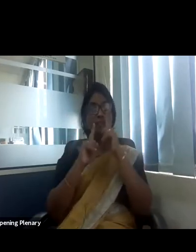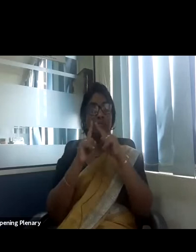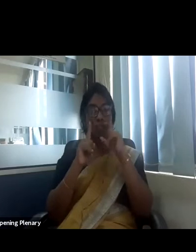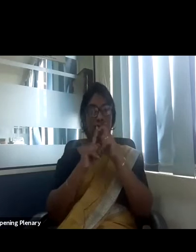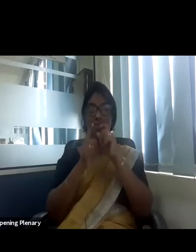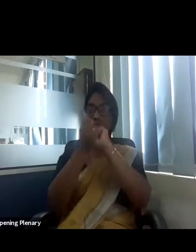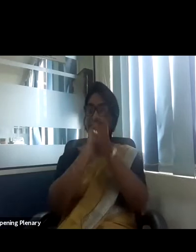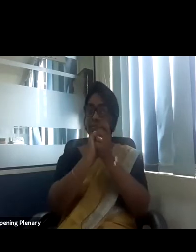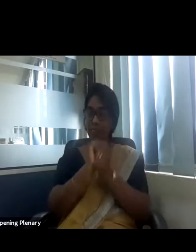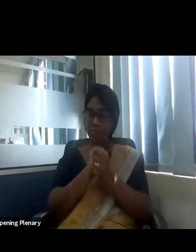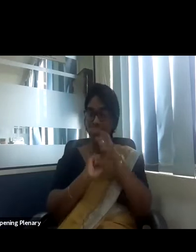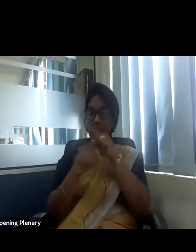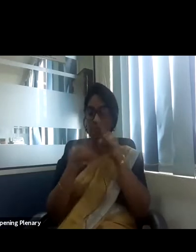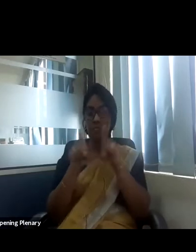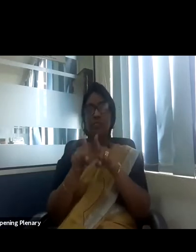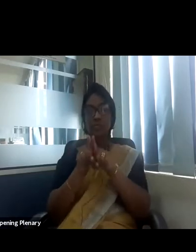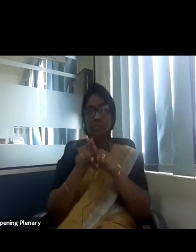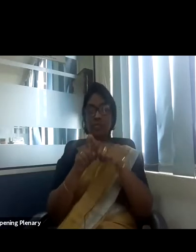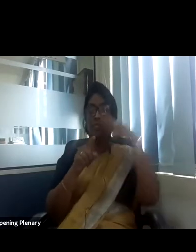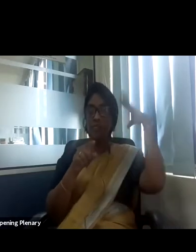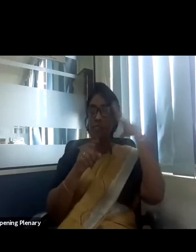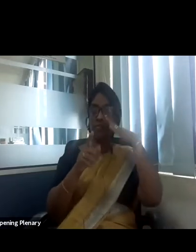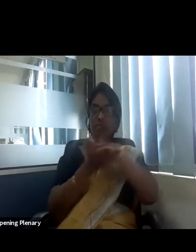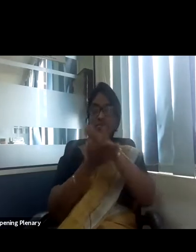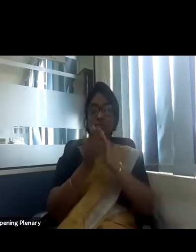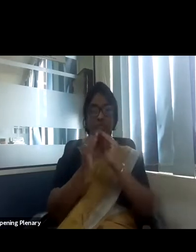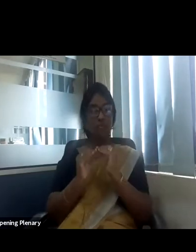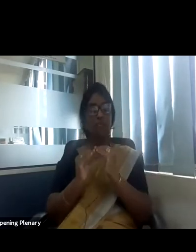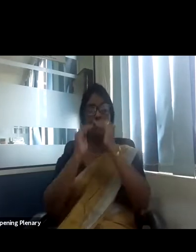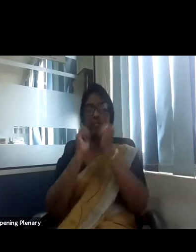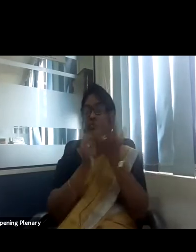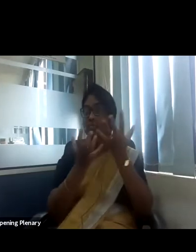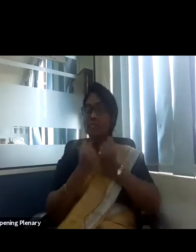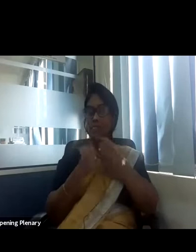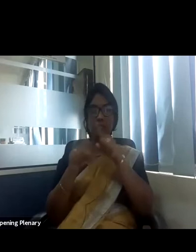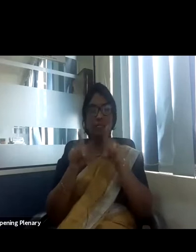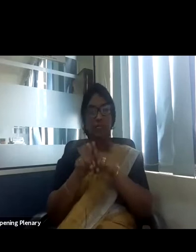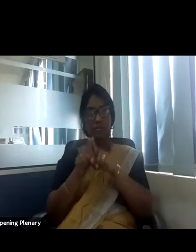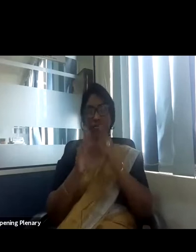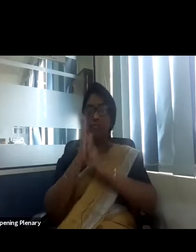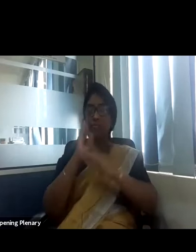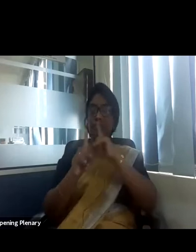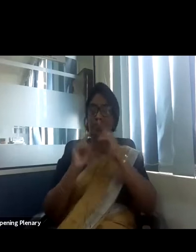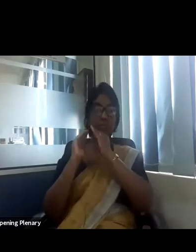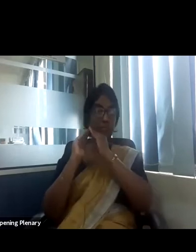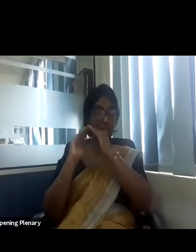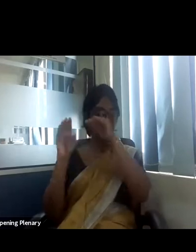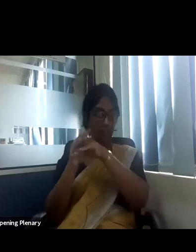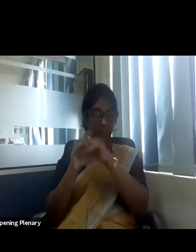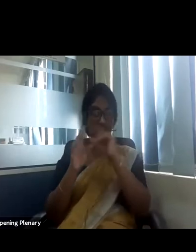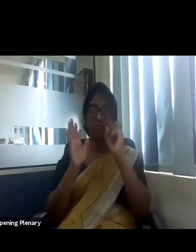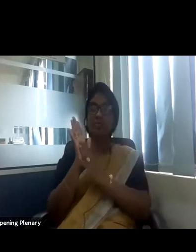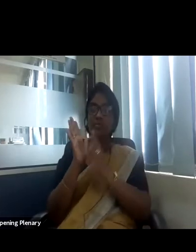change, greenhouse agriculture, as well as ministerial level steering committees for SDG 3 and SDG